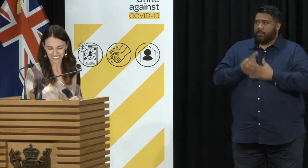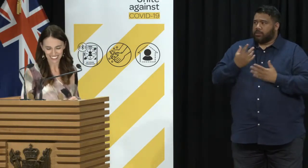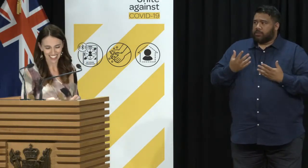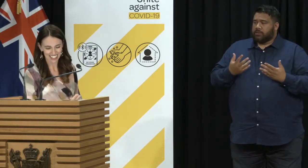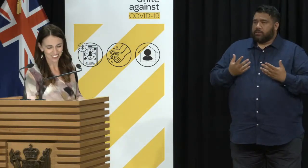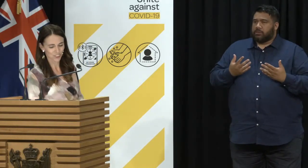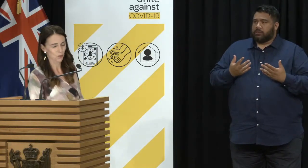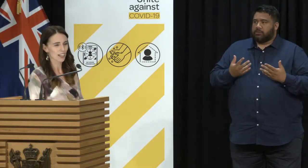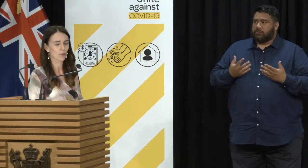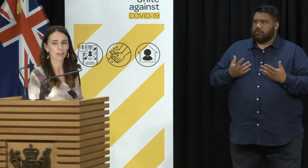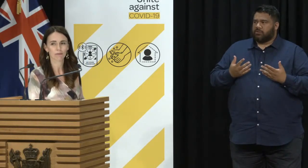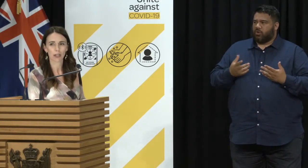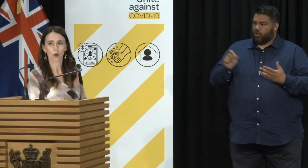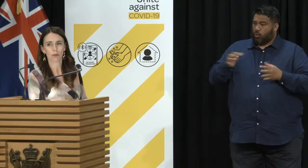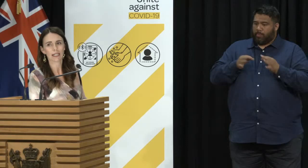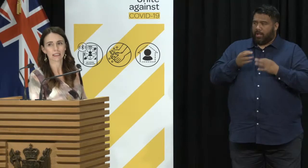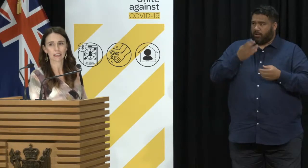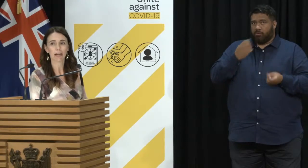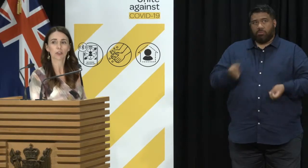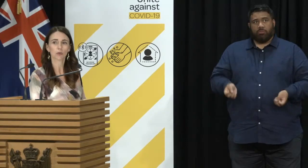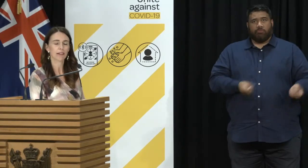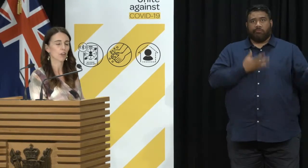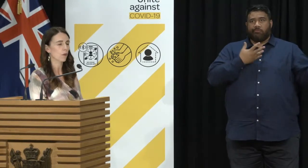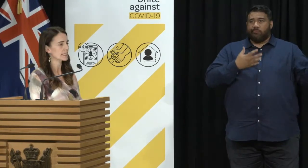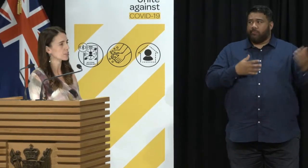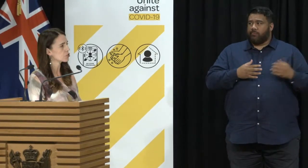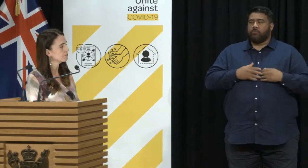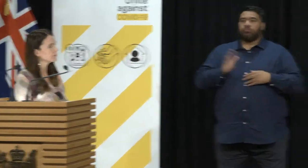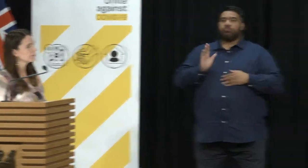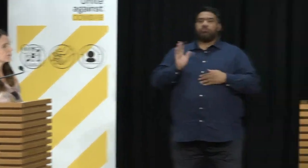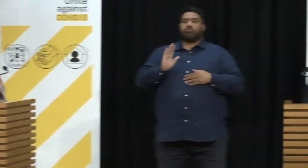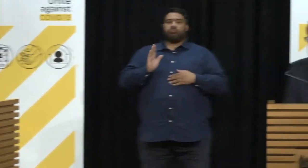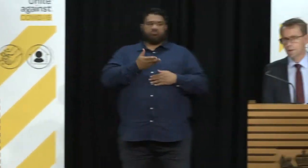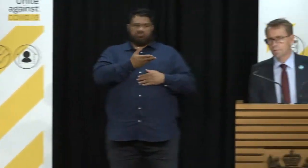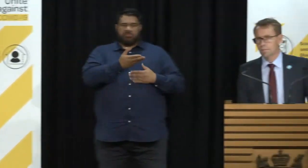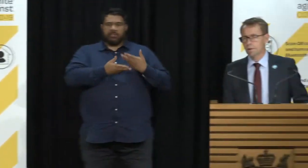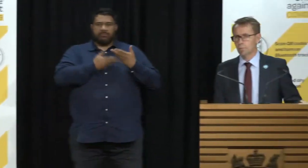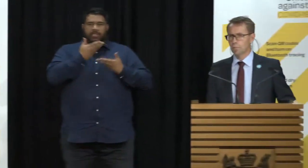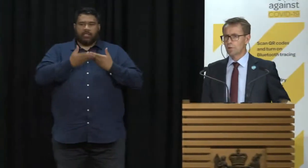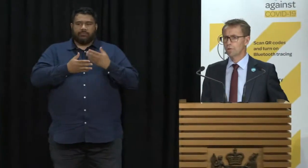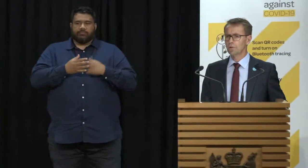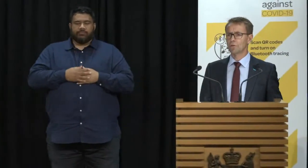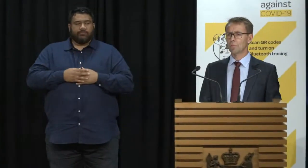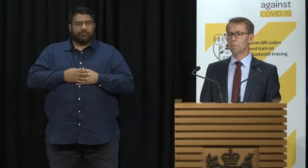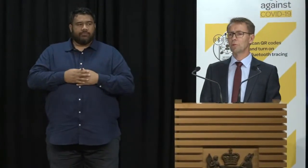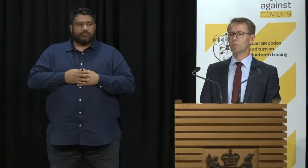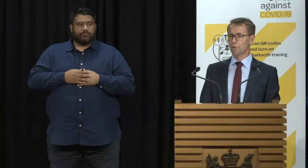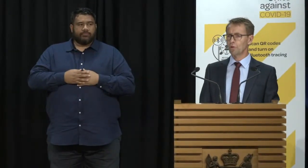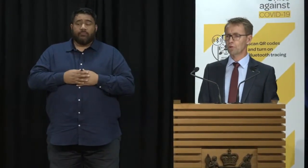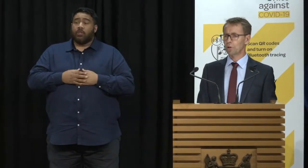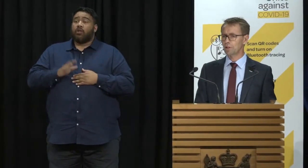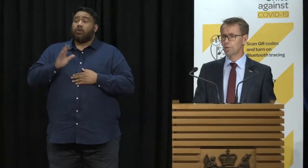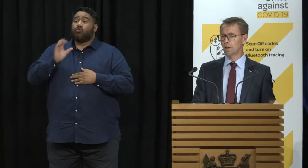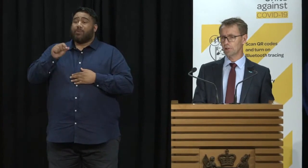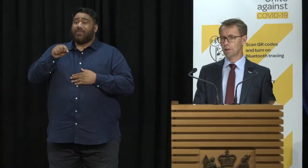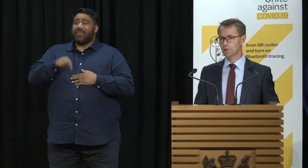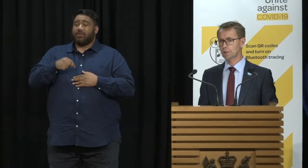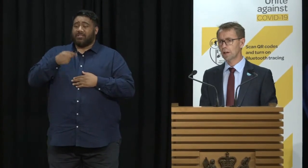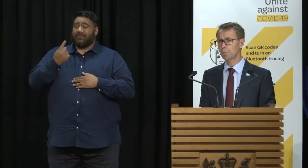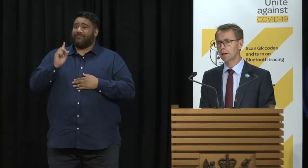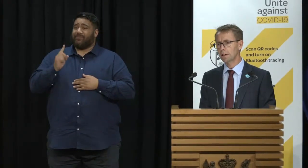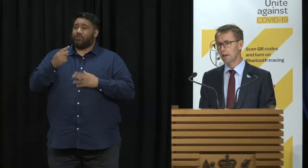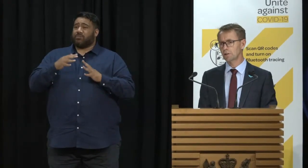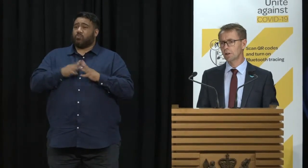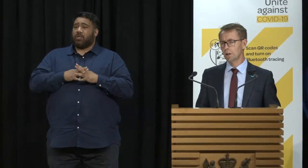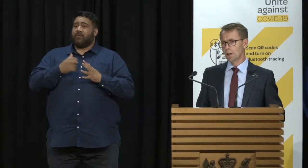comment on the way that we've been operating to make sure we have no wastage. So just a couple of points. First of all, remember this was the first week of the